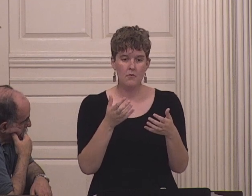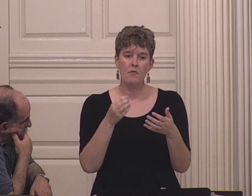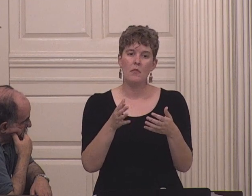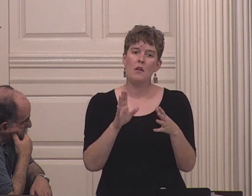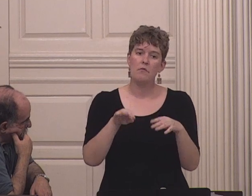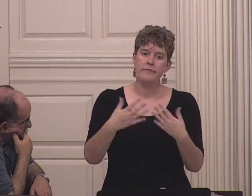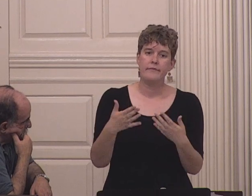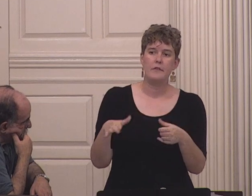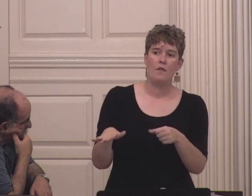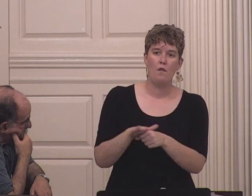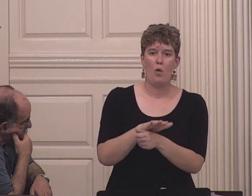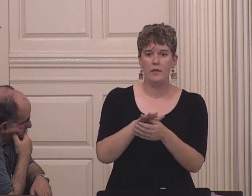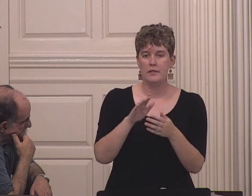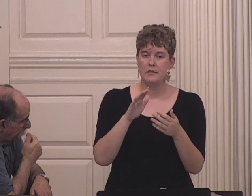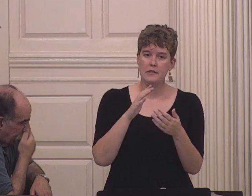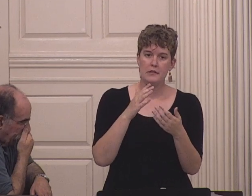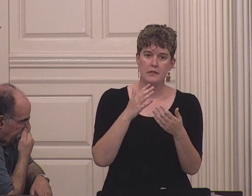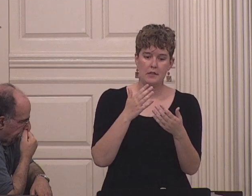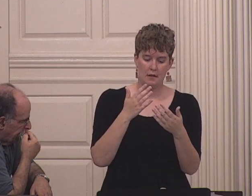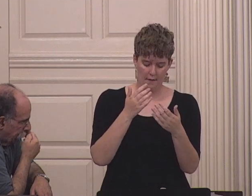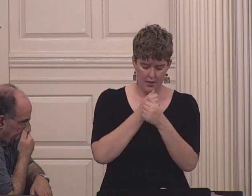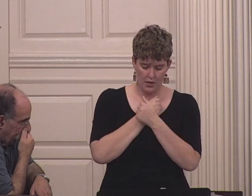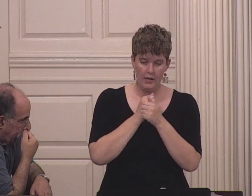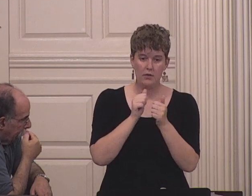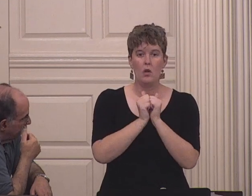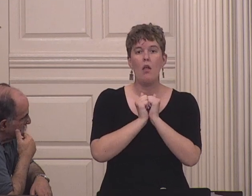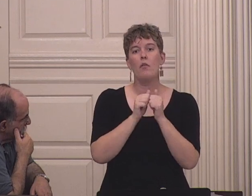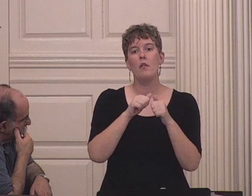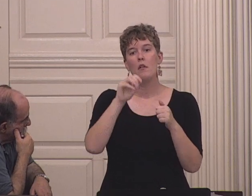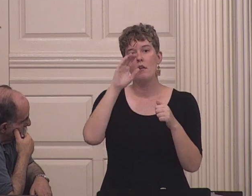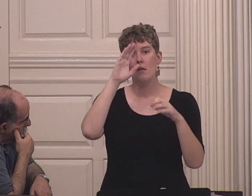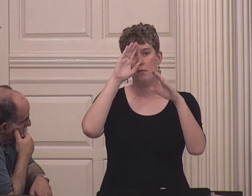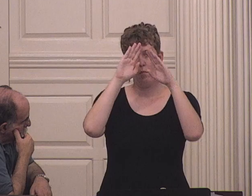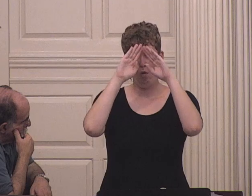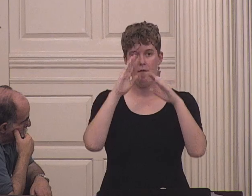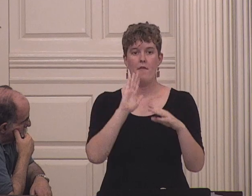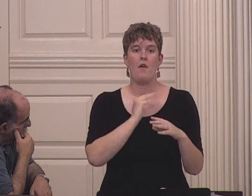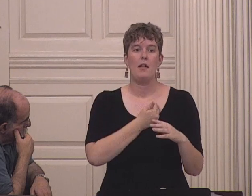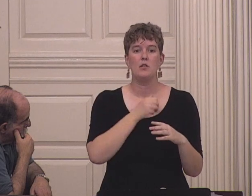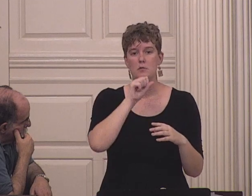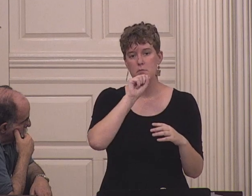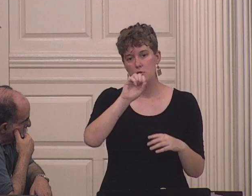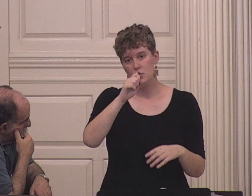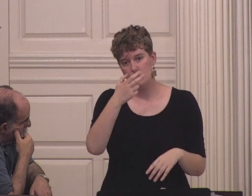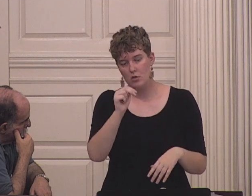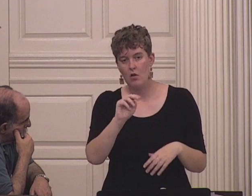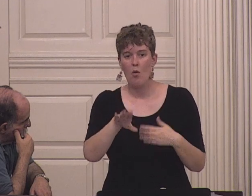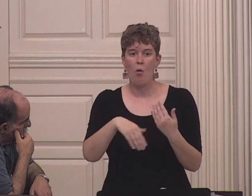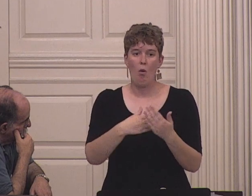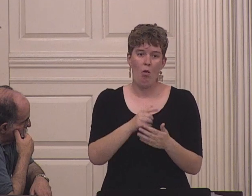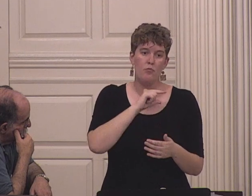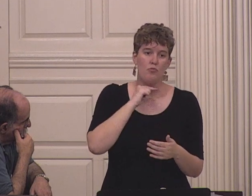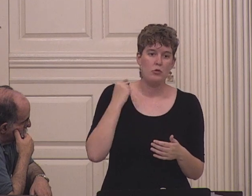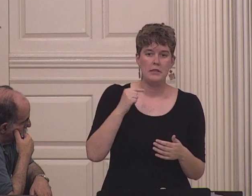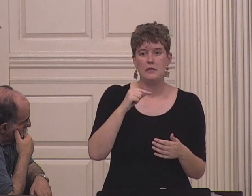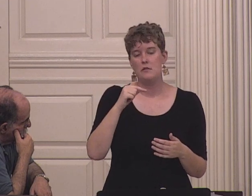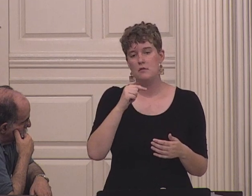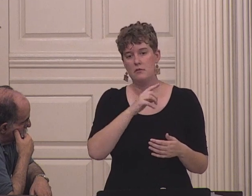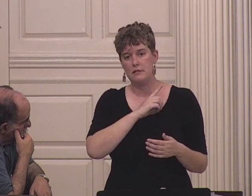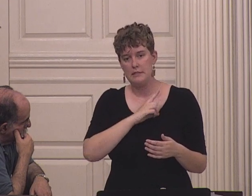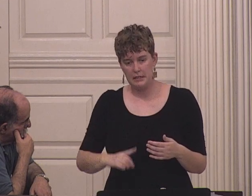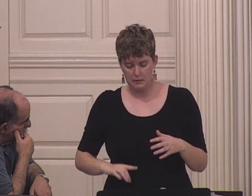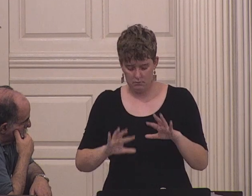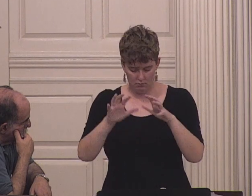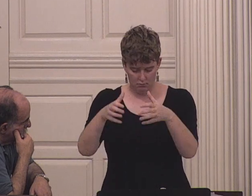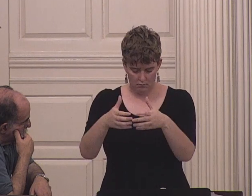charity, together with Francis our Pope, and Sean our Bishop, and all the clergy. Remember